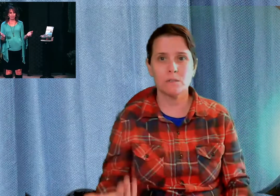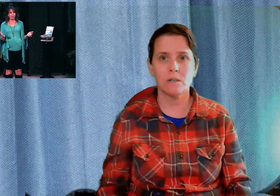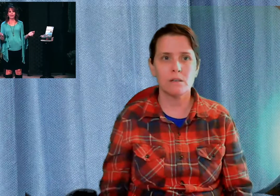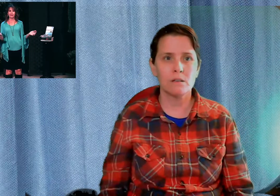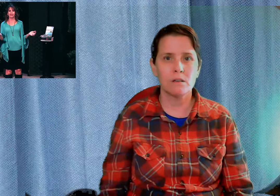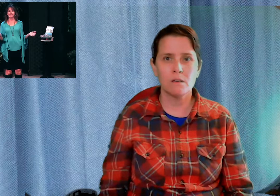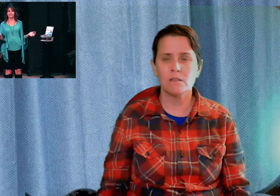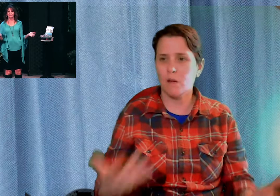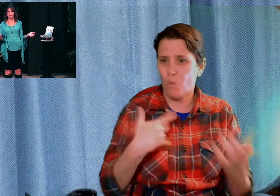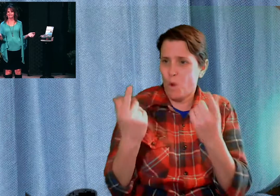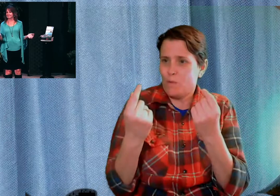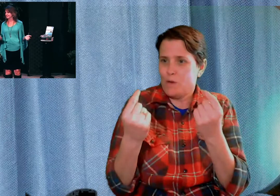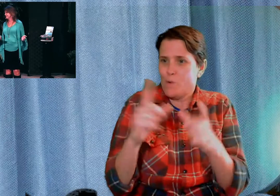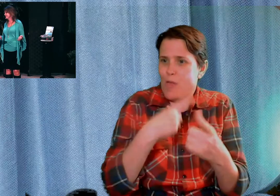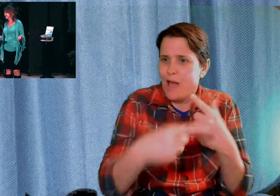would we do then?